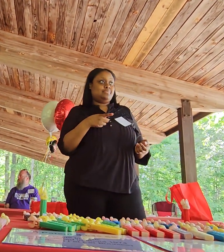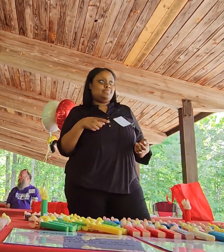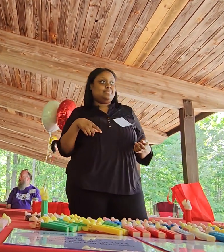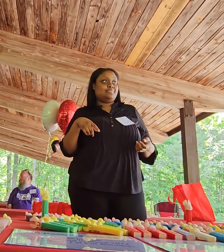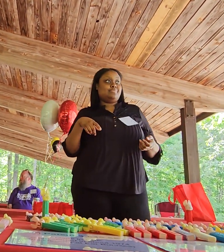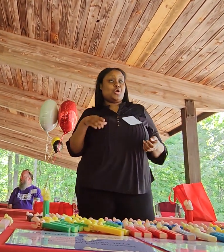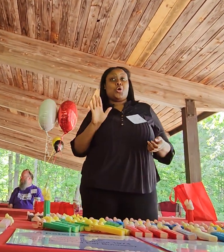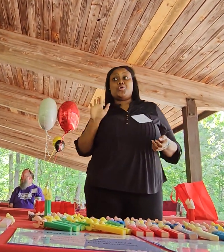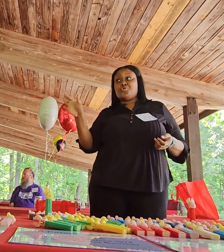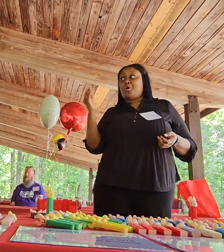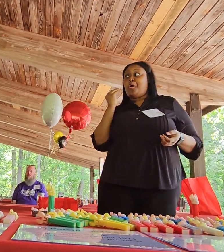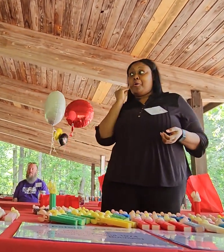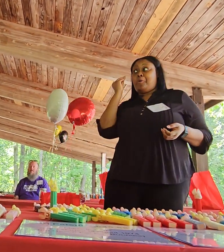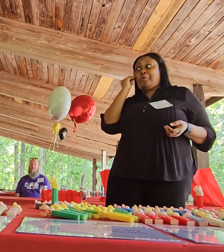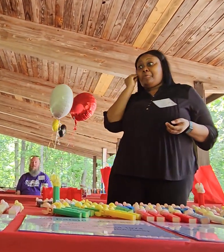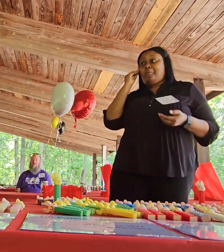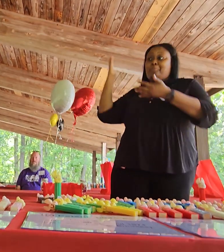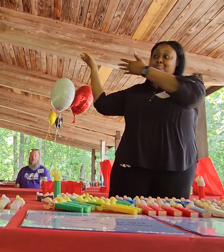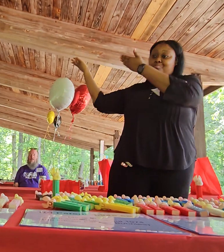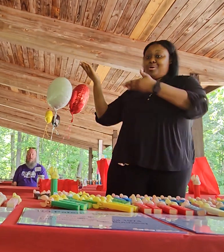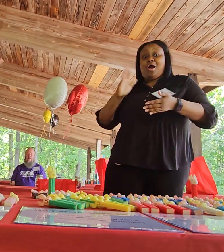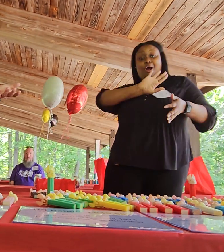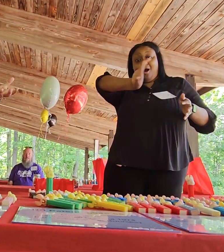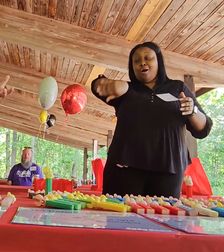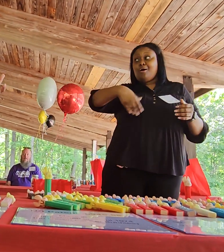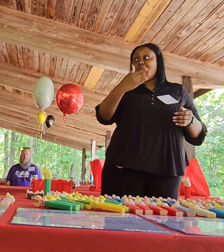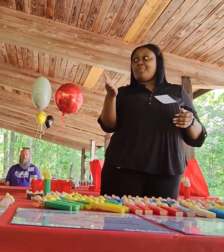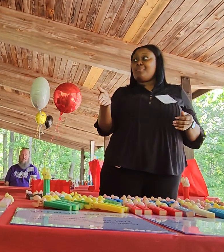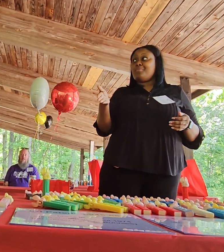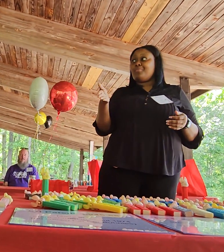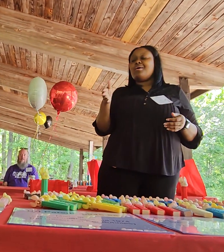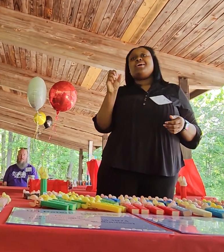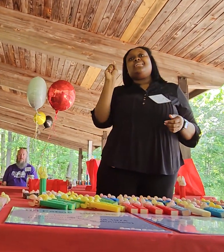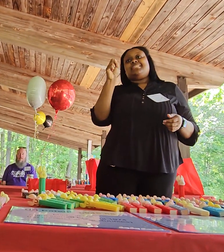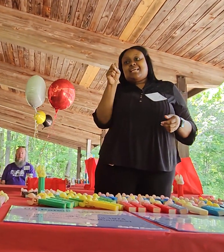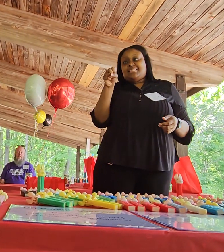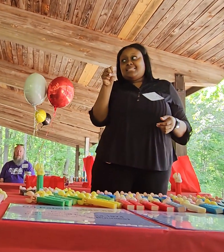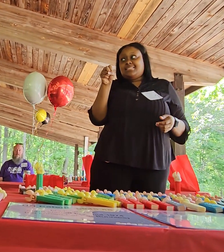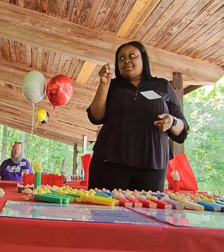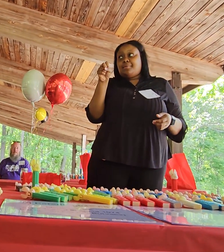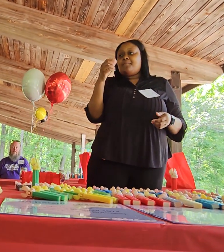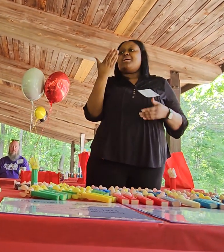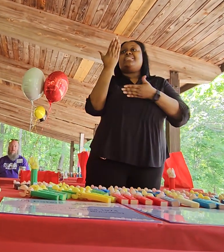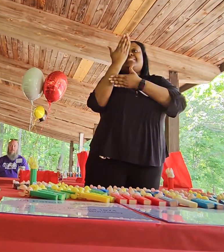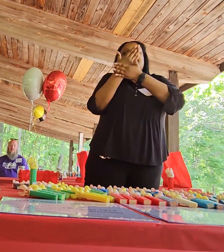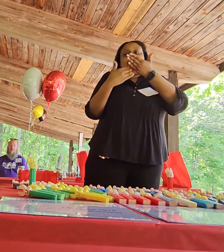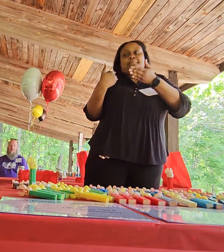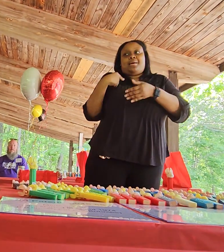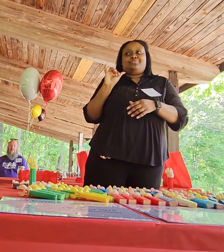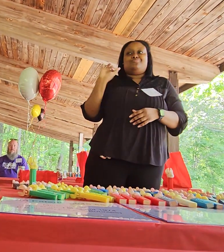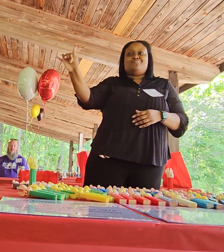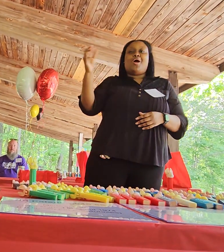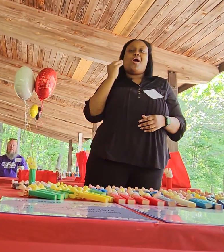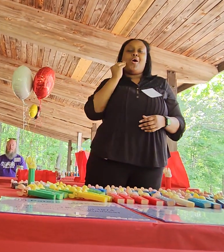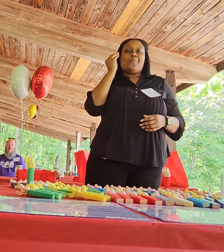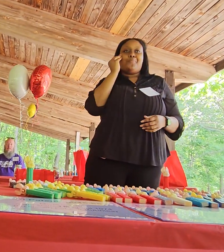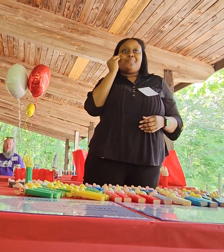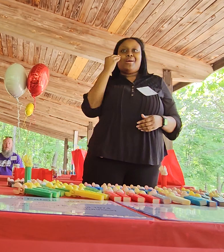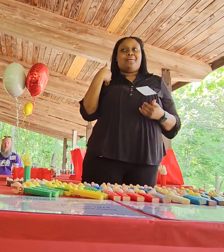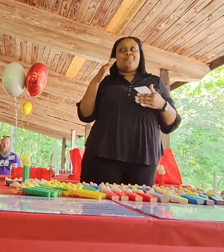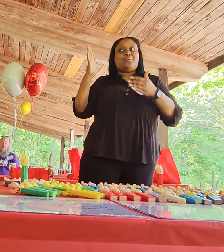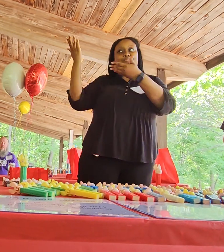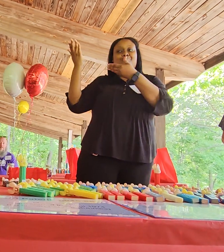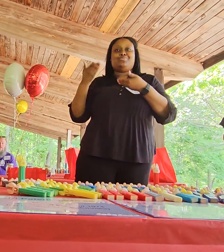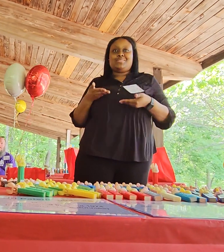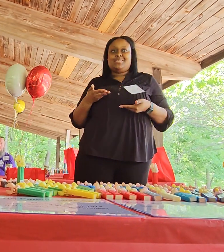at your house? Yep, so this is my whole bunny, actually not my whole bunny collection. I have some in cello that I didn't want to bump over here.